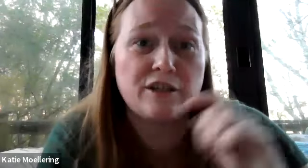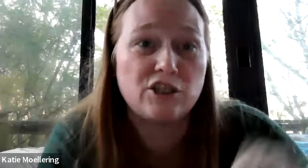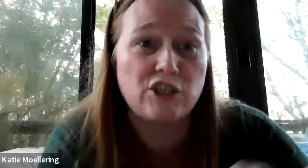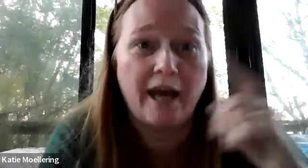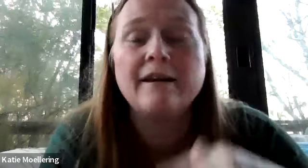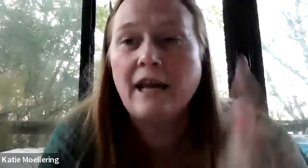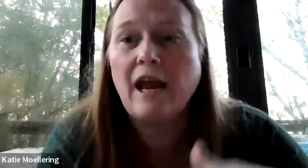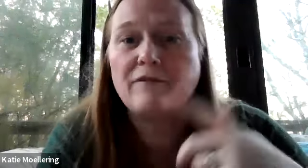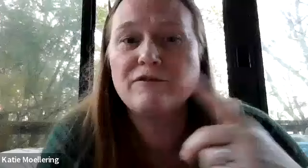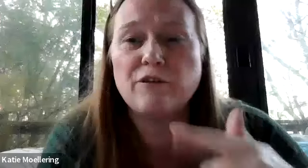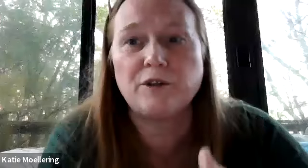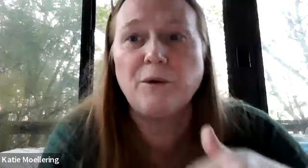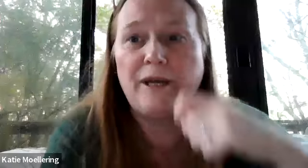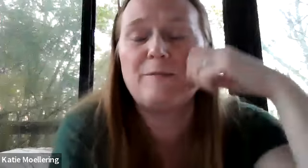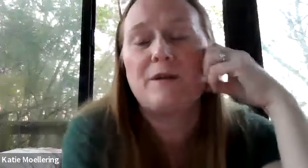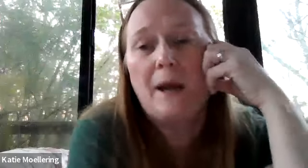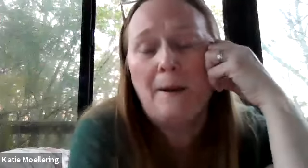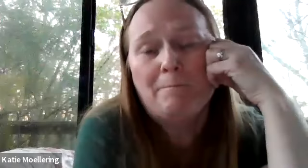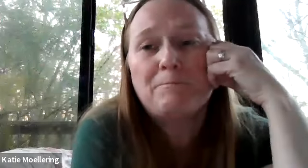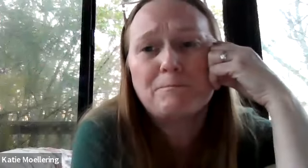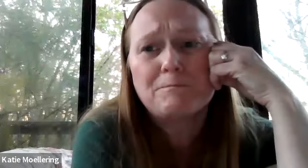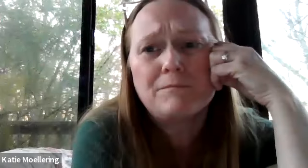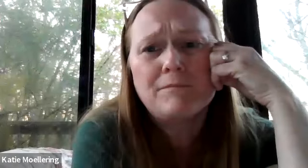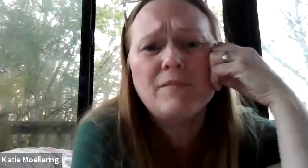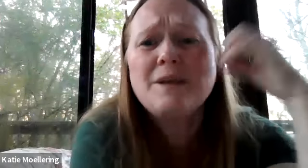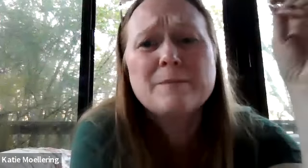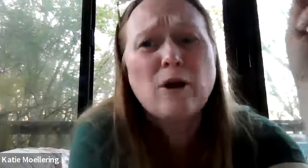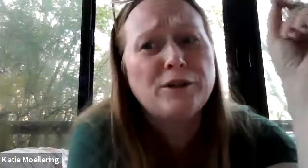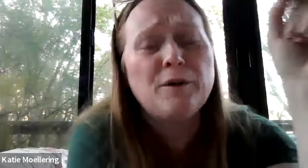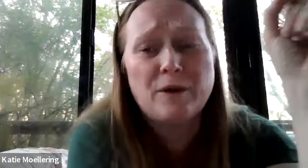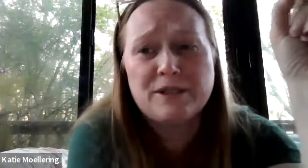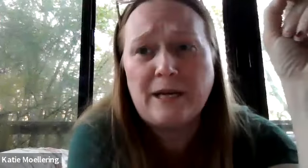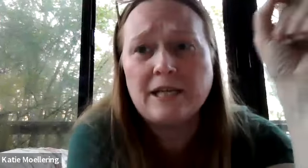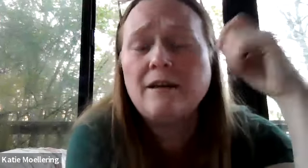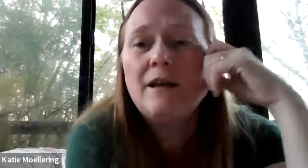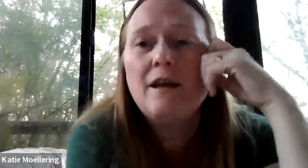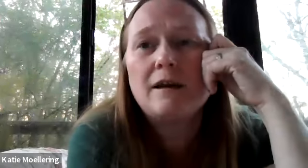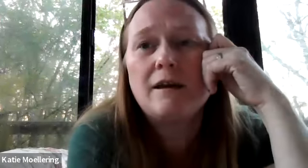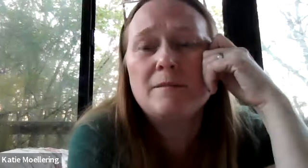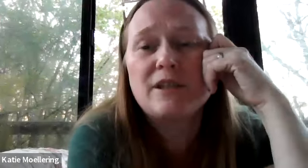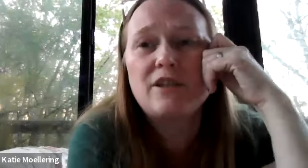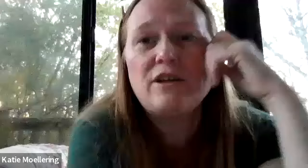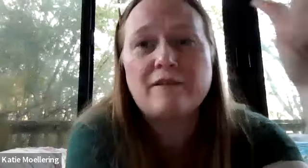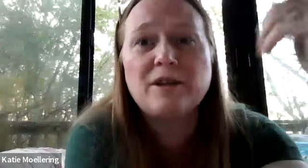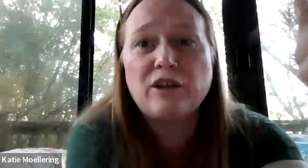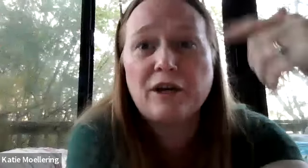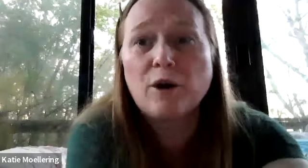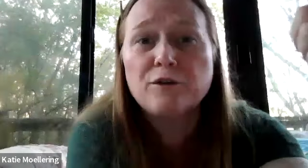can check after you go through the quiz. But my goal to do it once a week so that you have something you kind of work